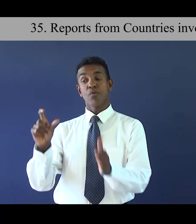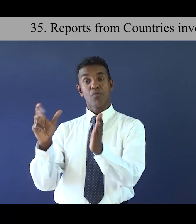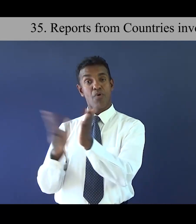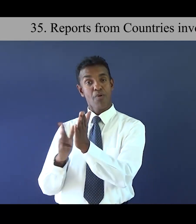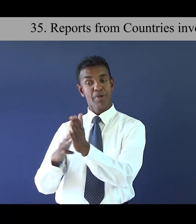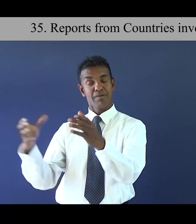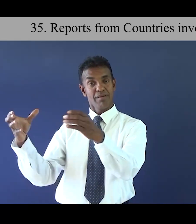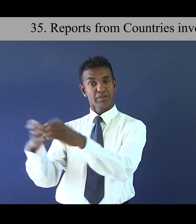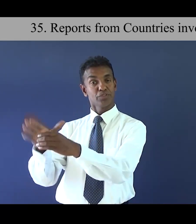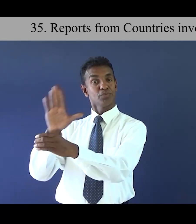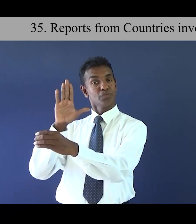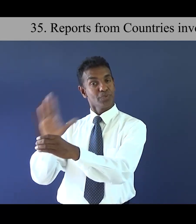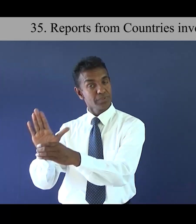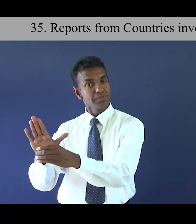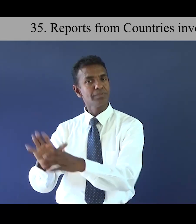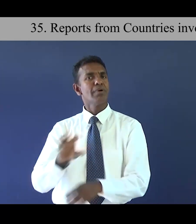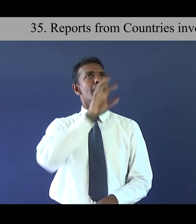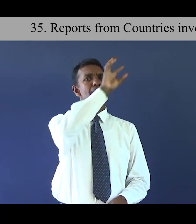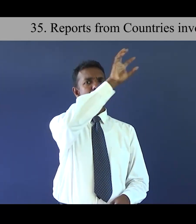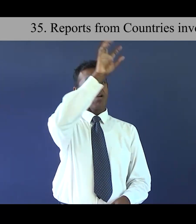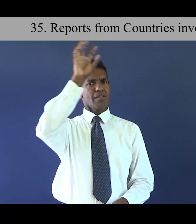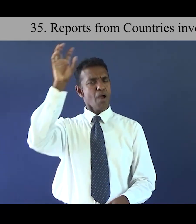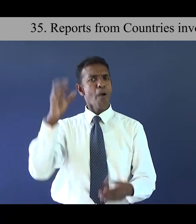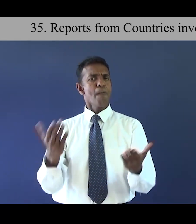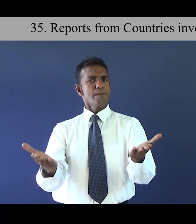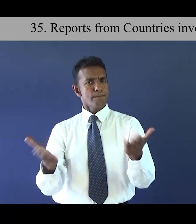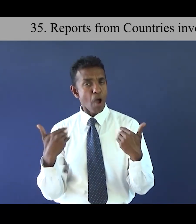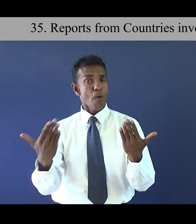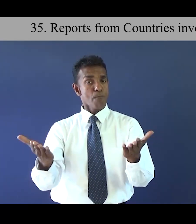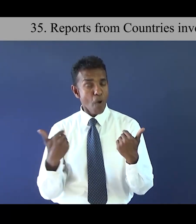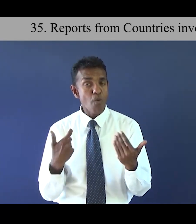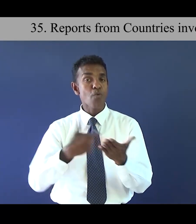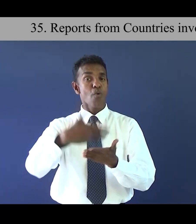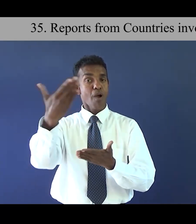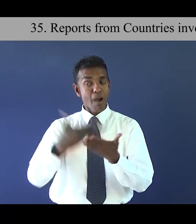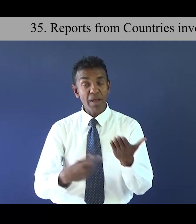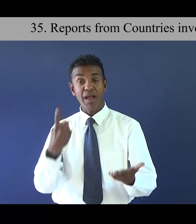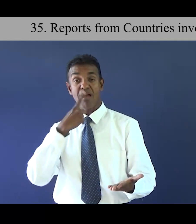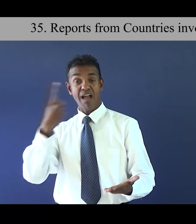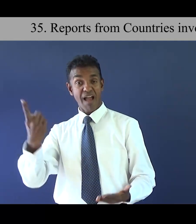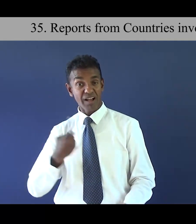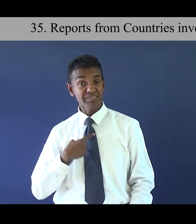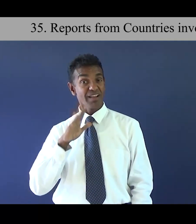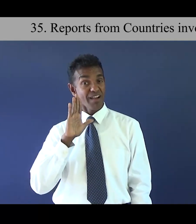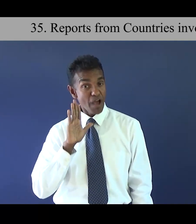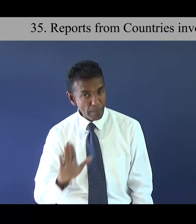The committee will decide what information countries need to put in